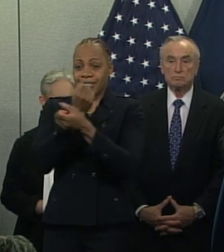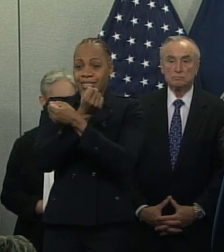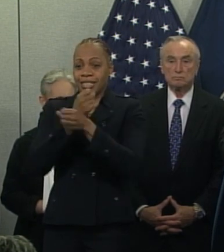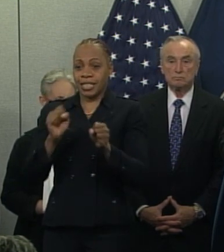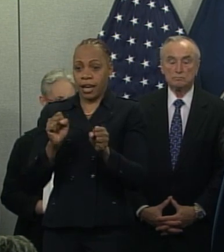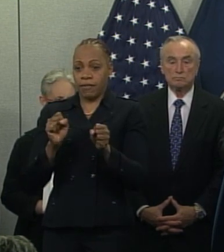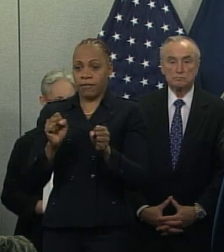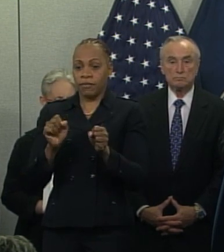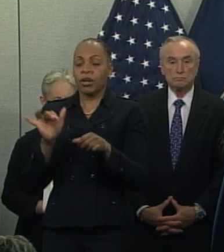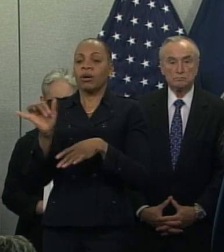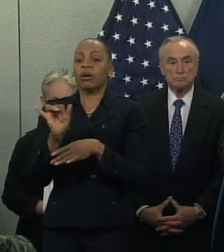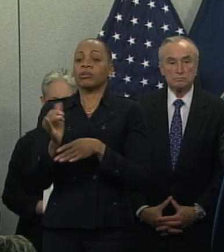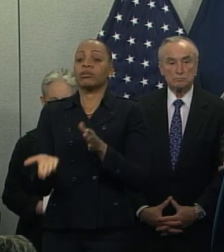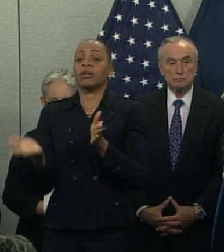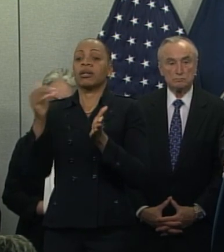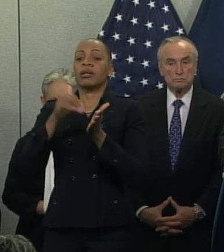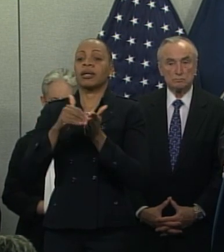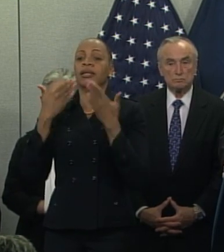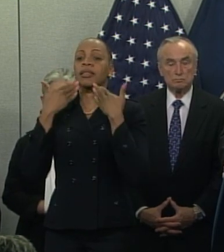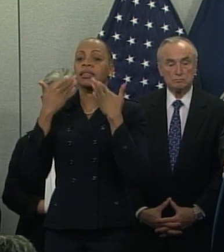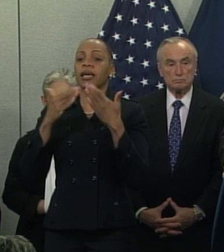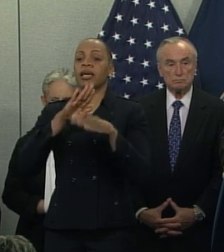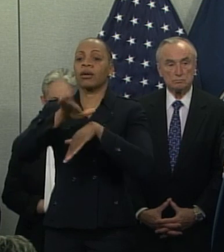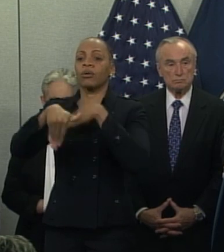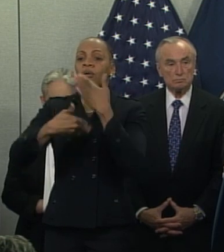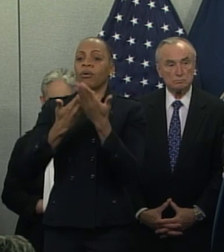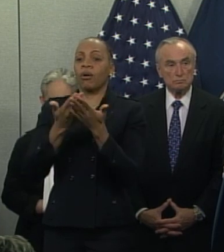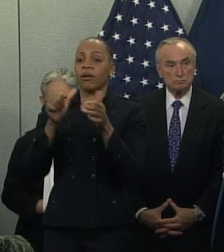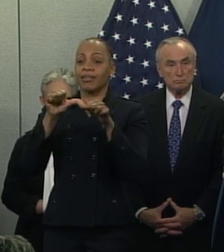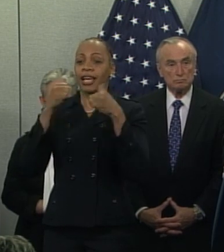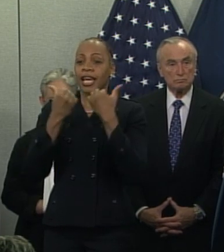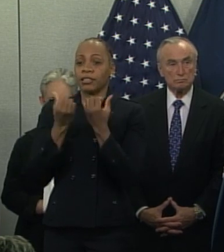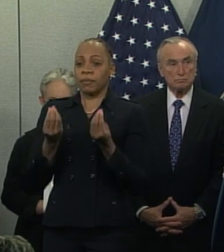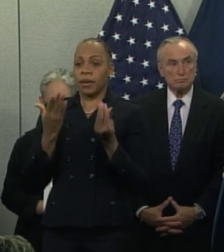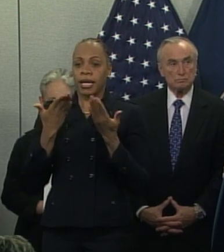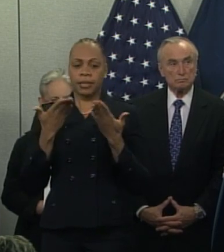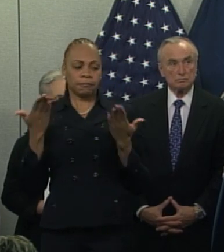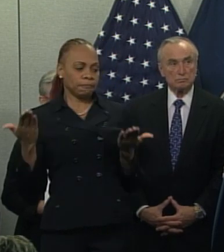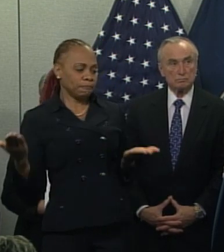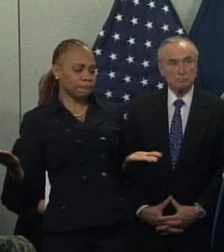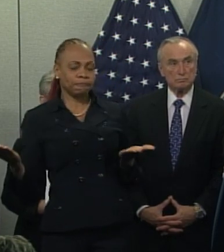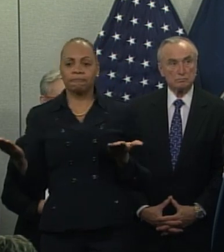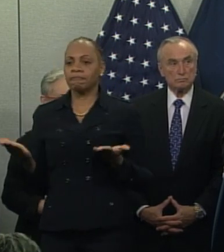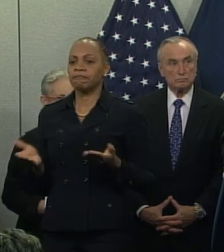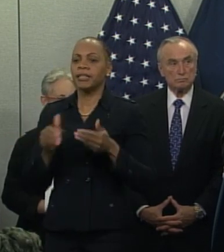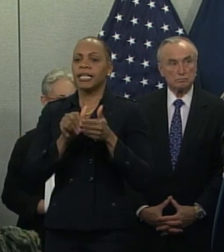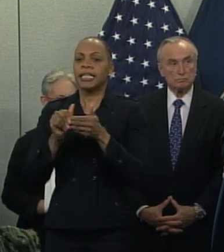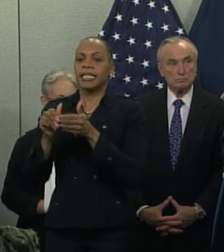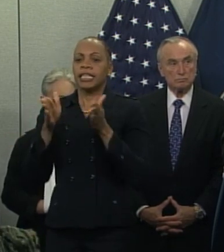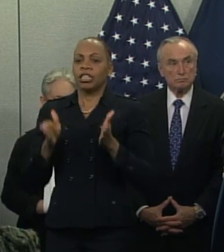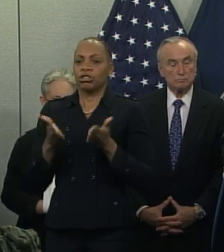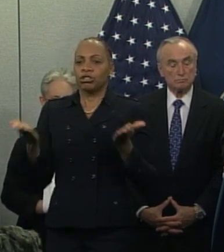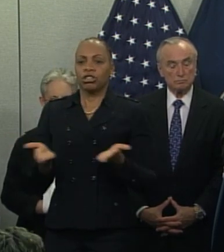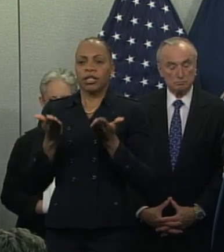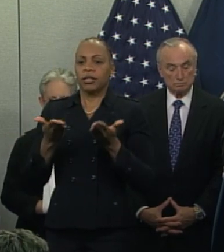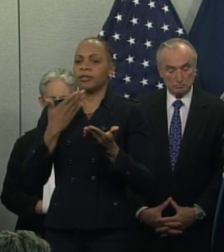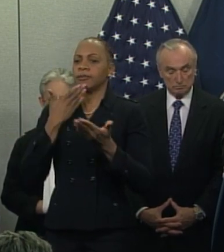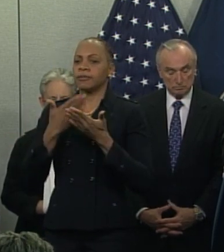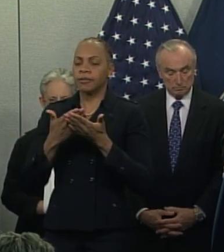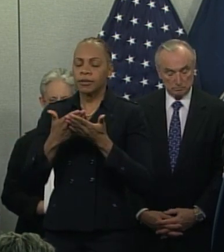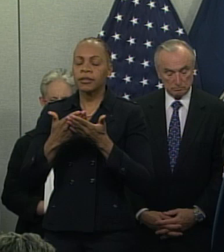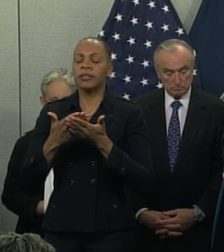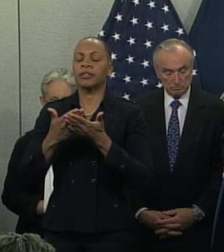say, again, want to thank all of the agency leaders who are here. I think they're doing an extraordinary job already.